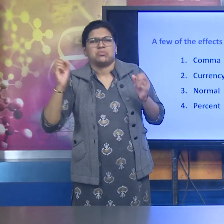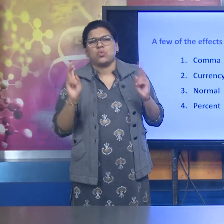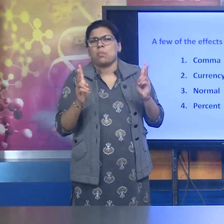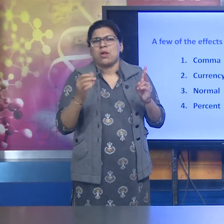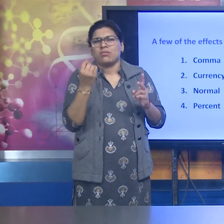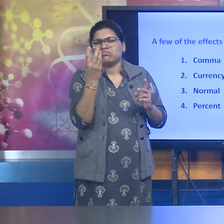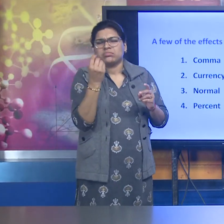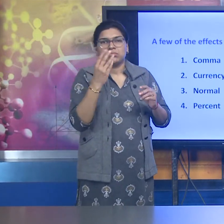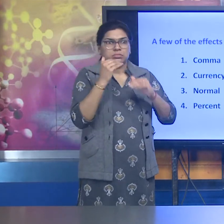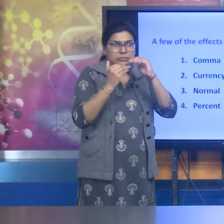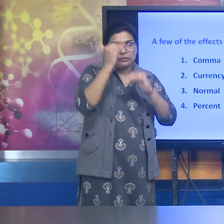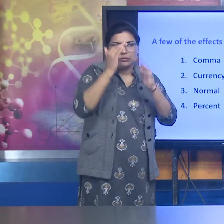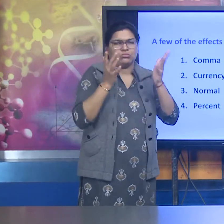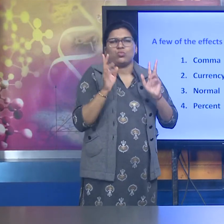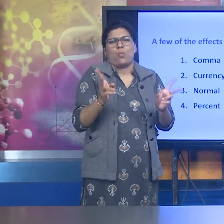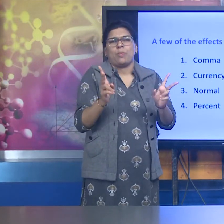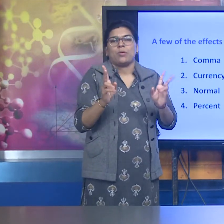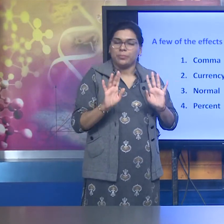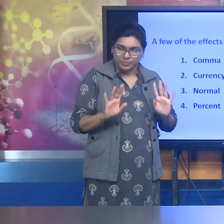1 to 0.